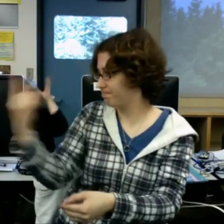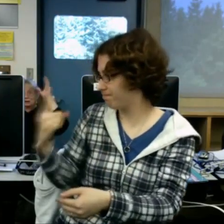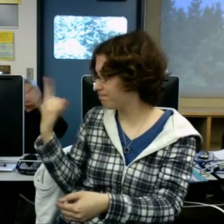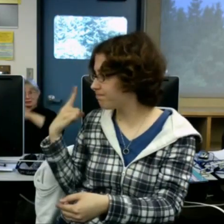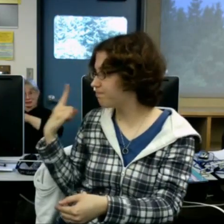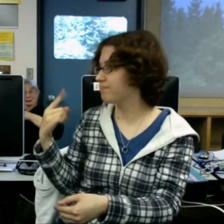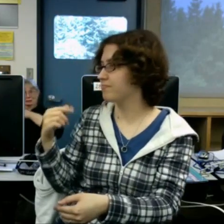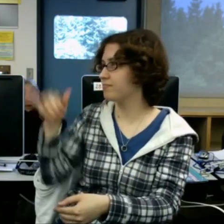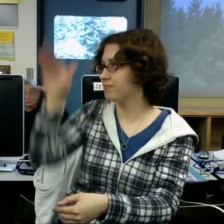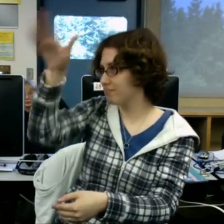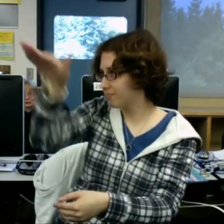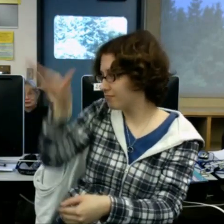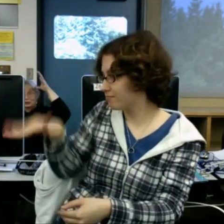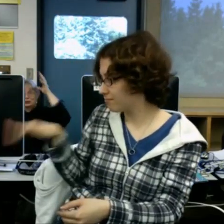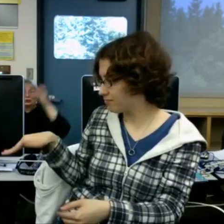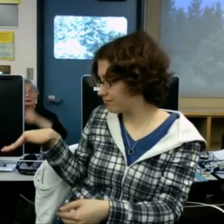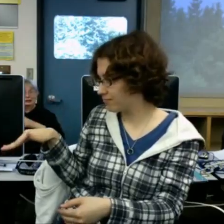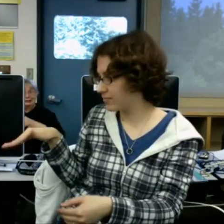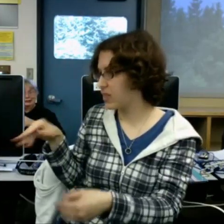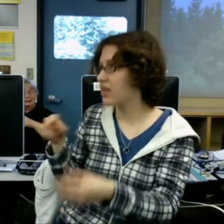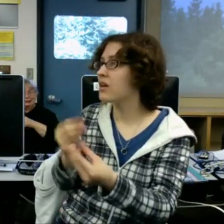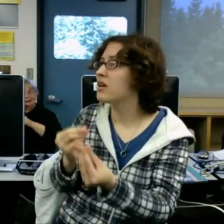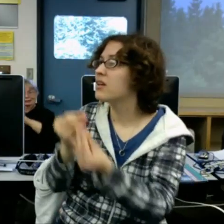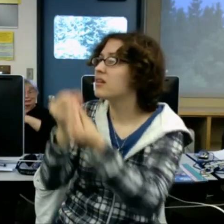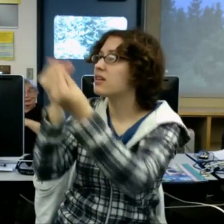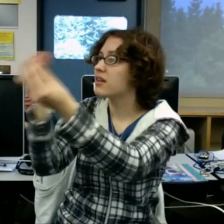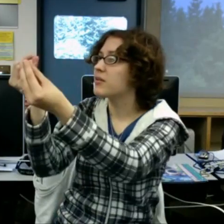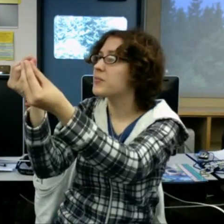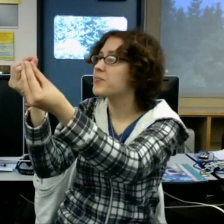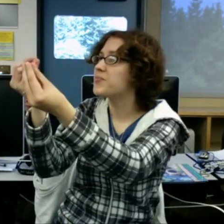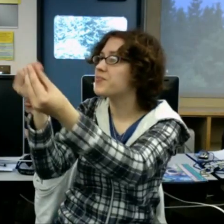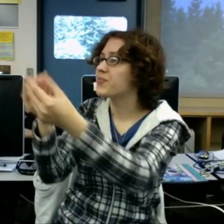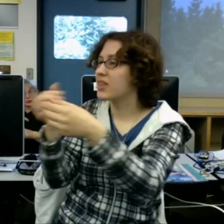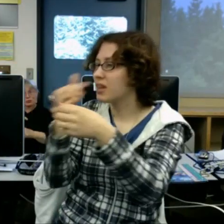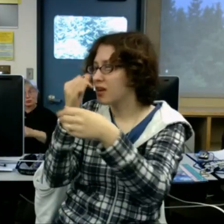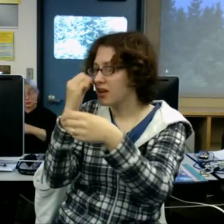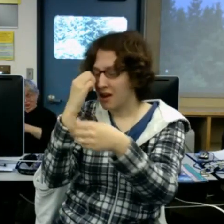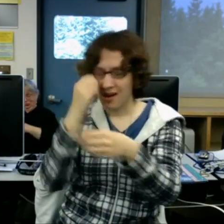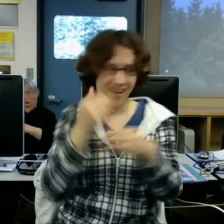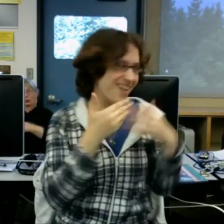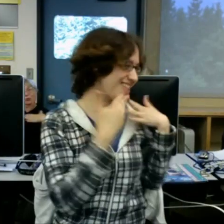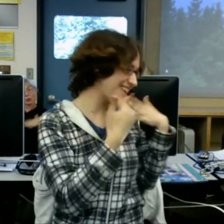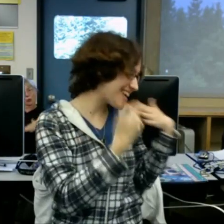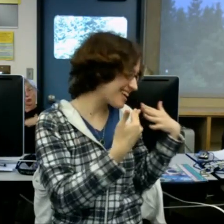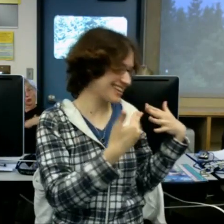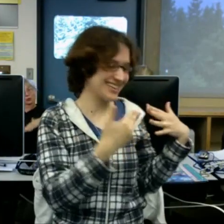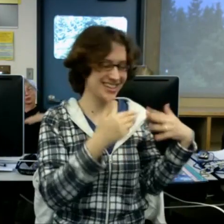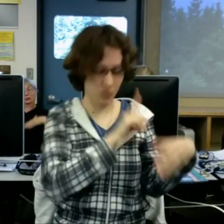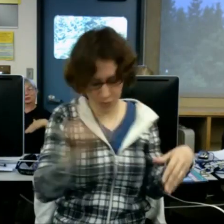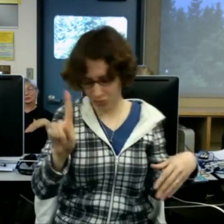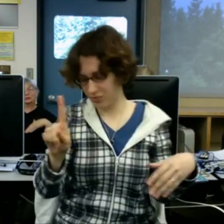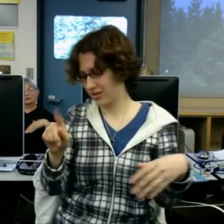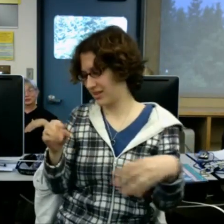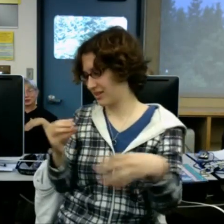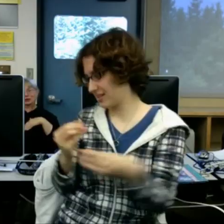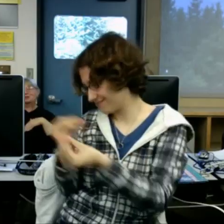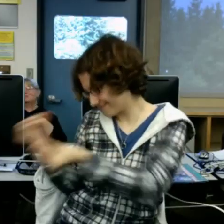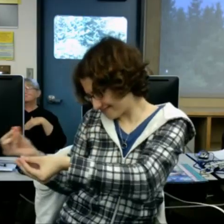came up, oldest to youngest. He gave presents to the oldest daughter. "Thank you," she said, and ran off. And to the